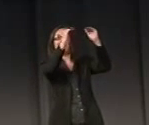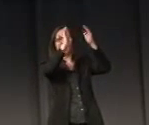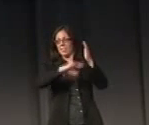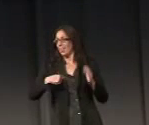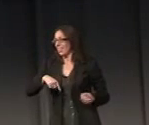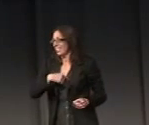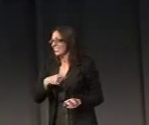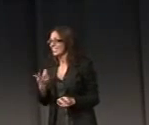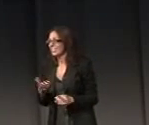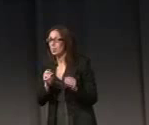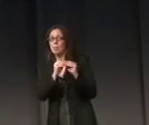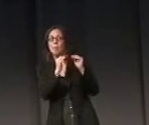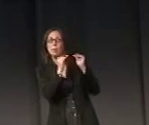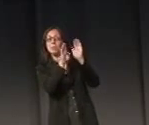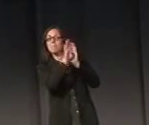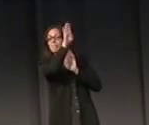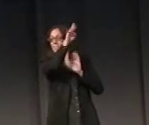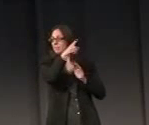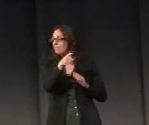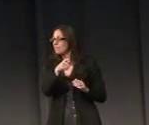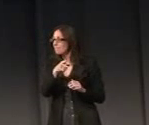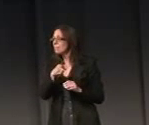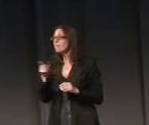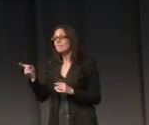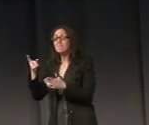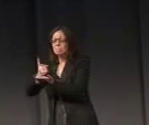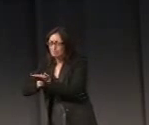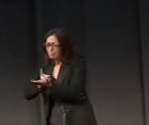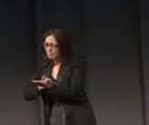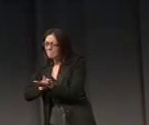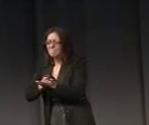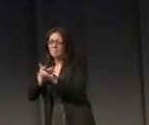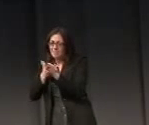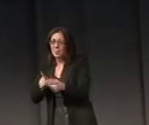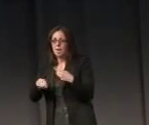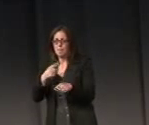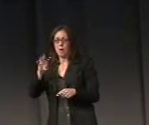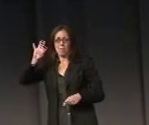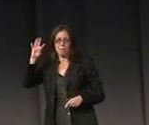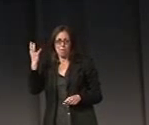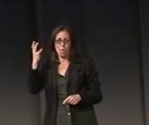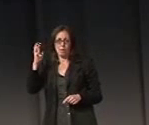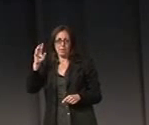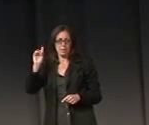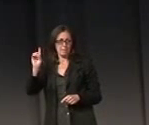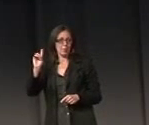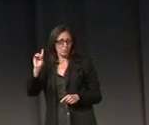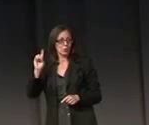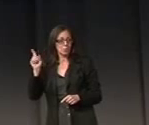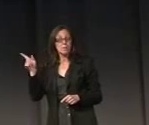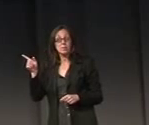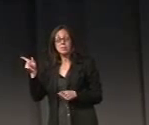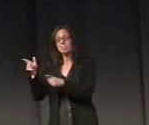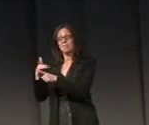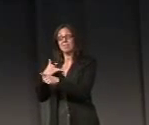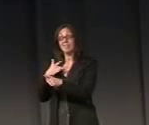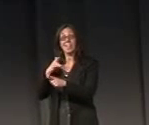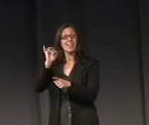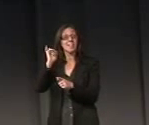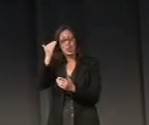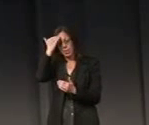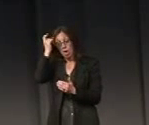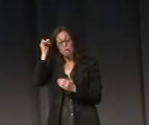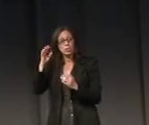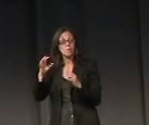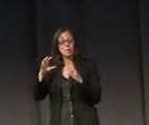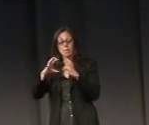profusely on the 4th dimension. With knowledge of higher space, he mused, quote, "they come into